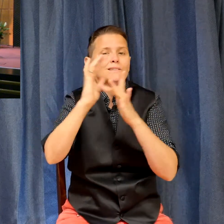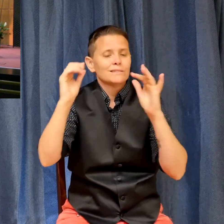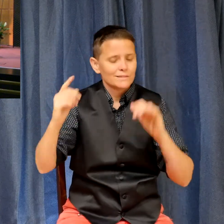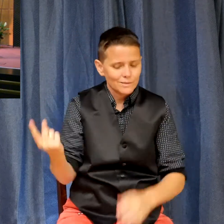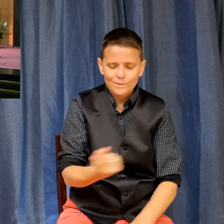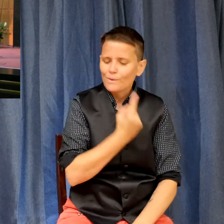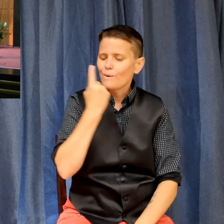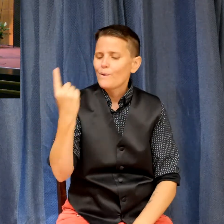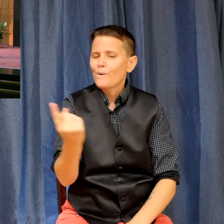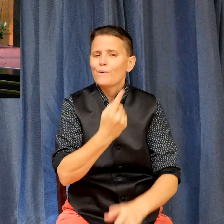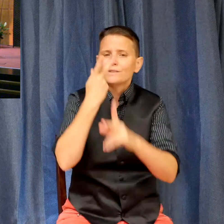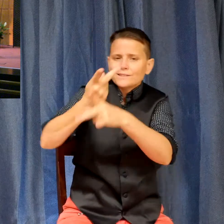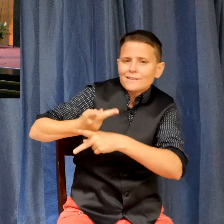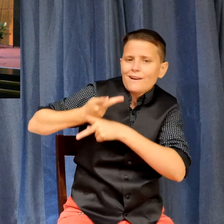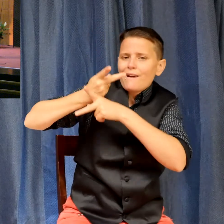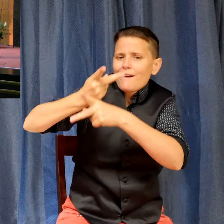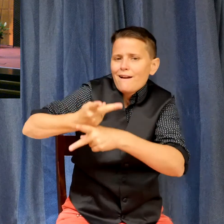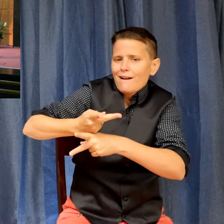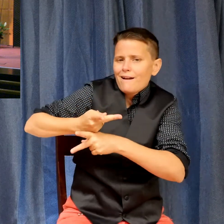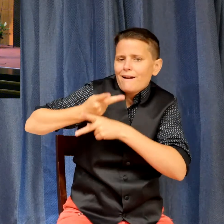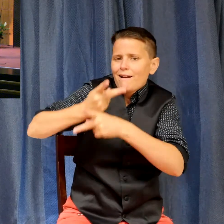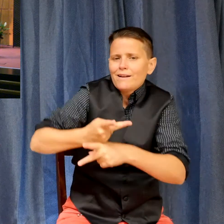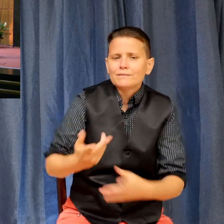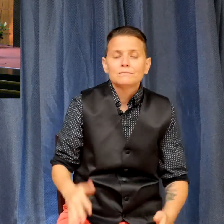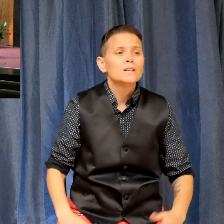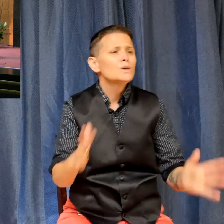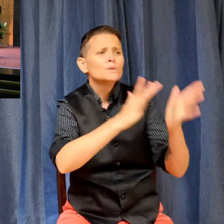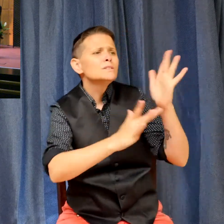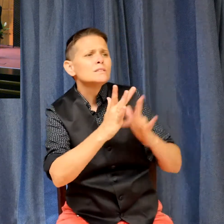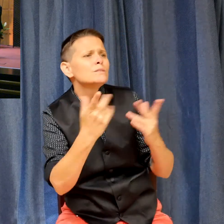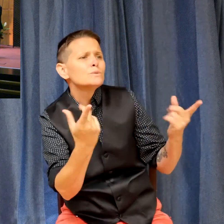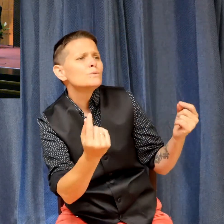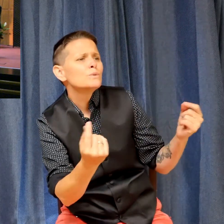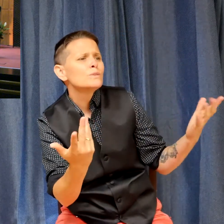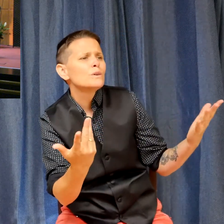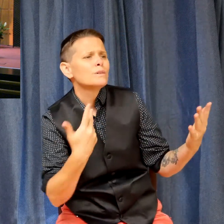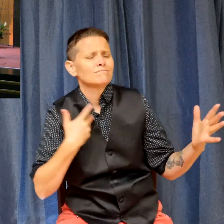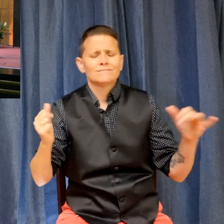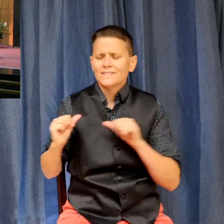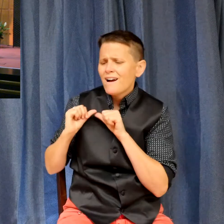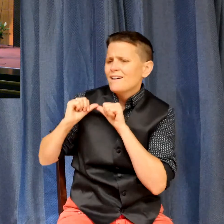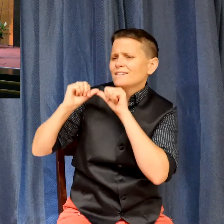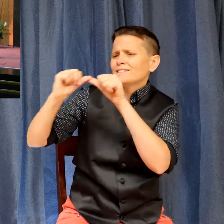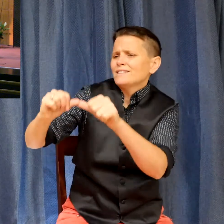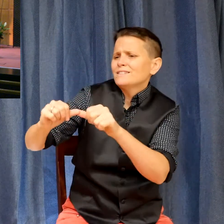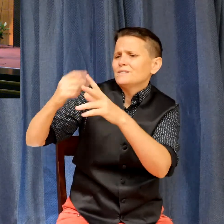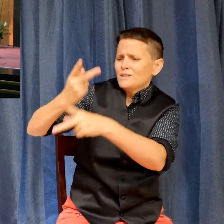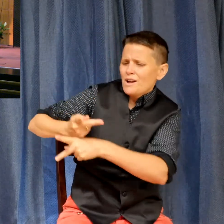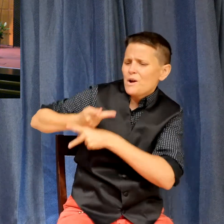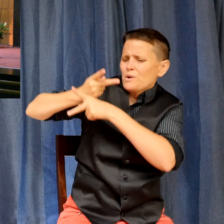out for me. What does it keep on doing? You keep on